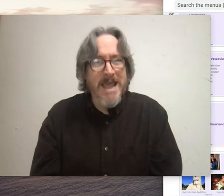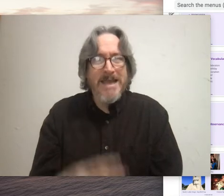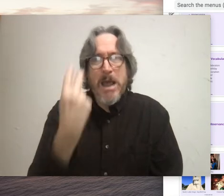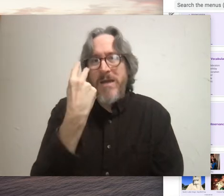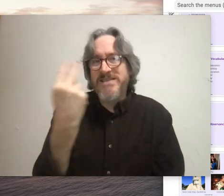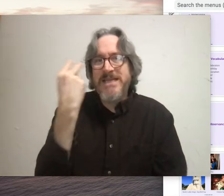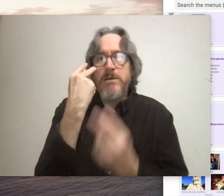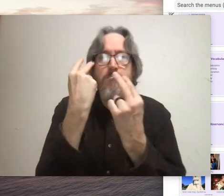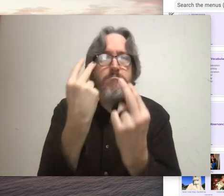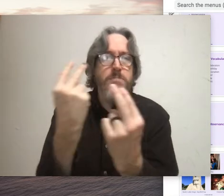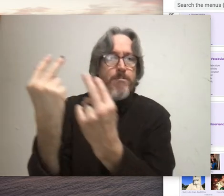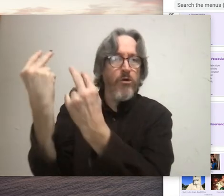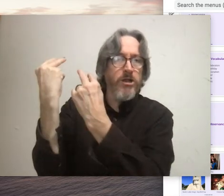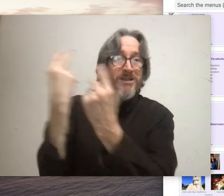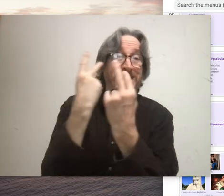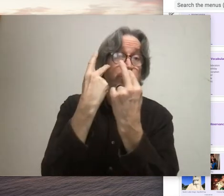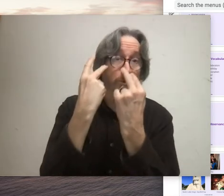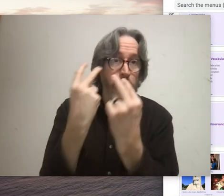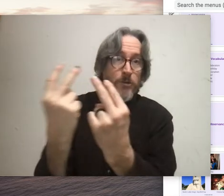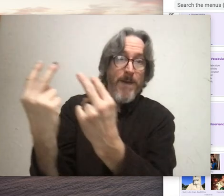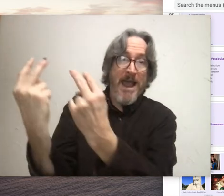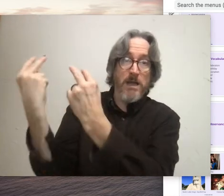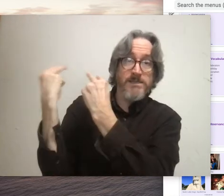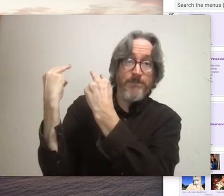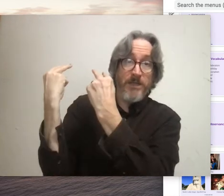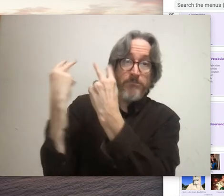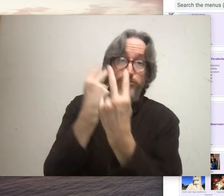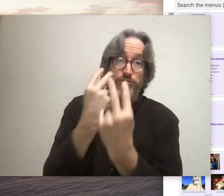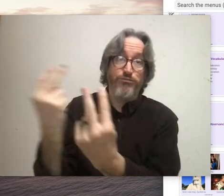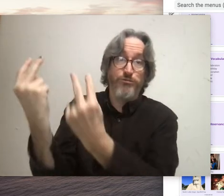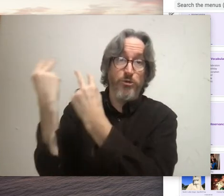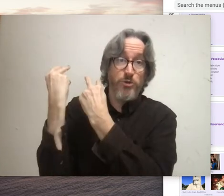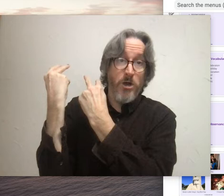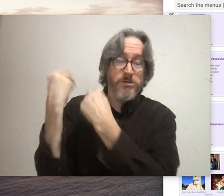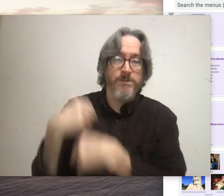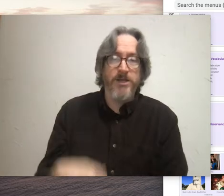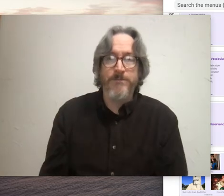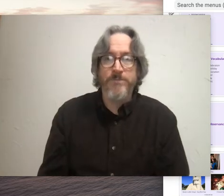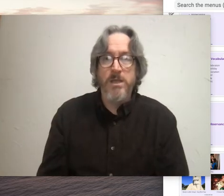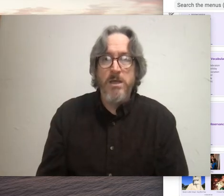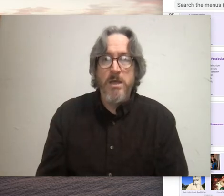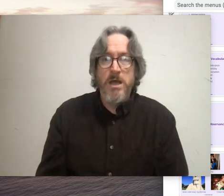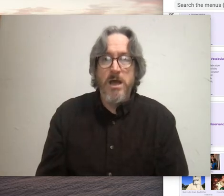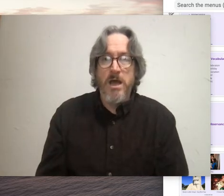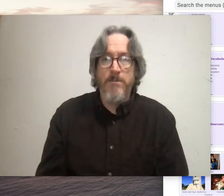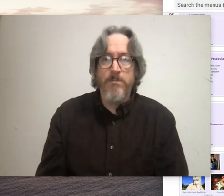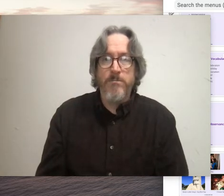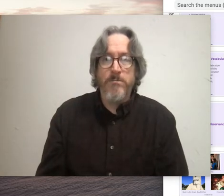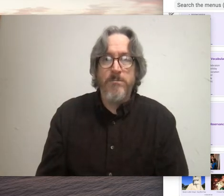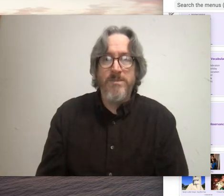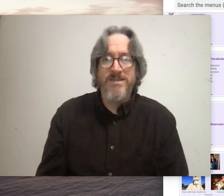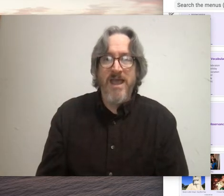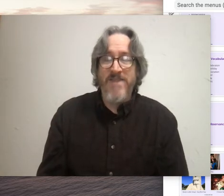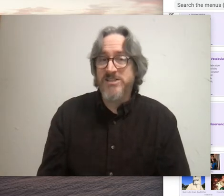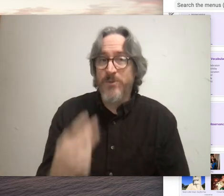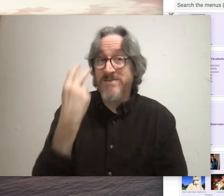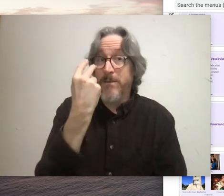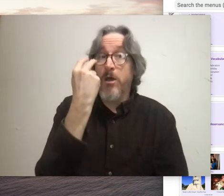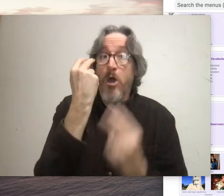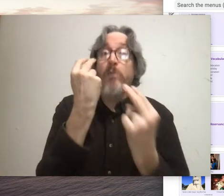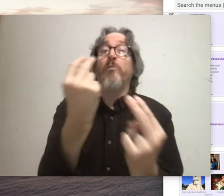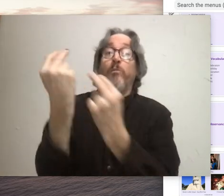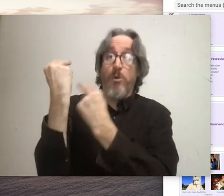Memorial Day. Now, I've seen memorial, like to look back on something or to honor something. And that's the